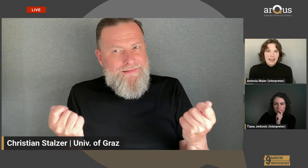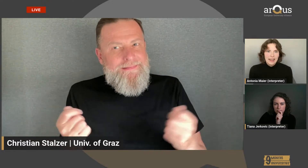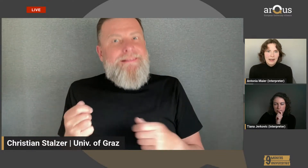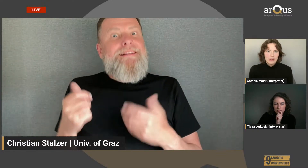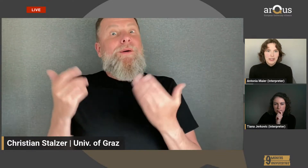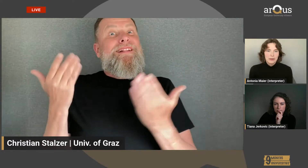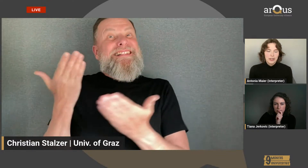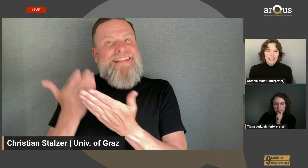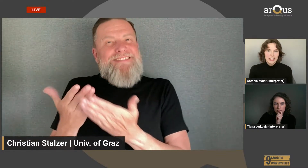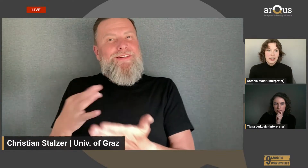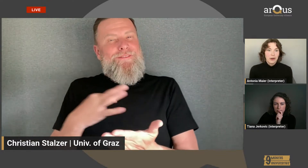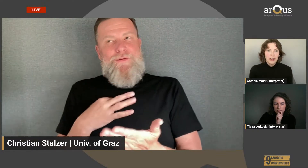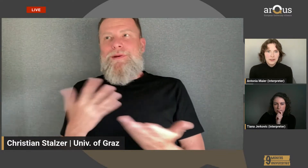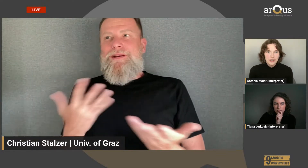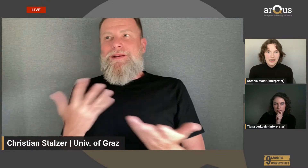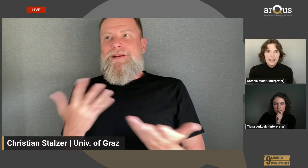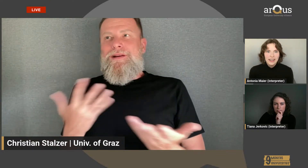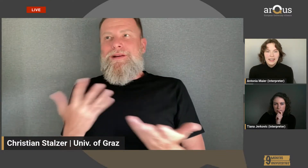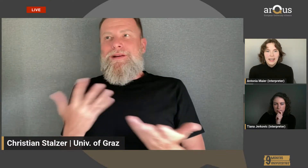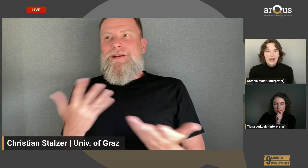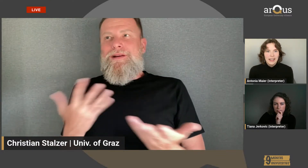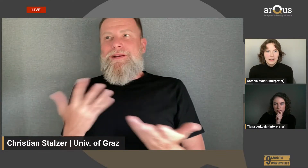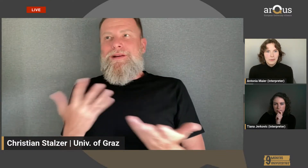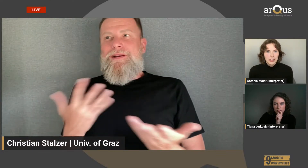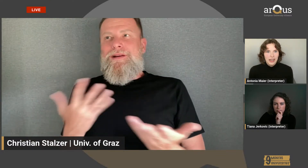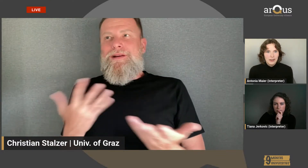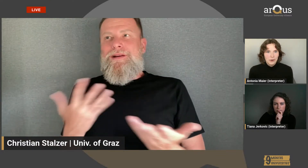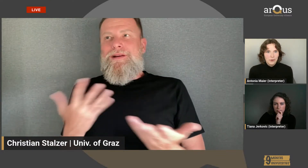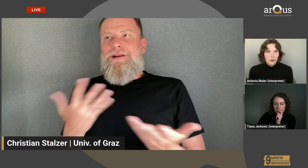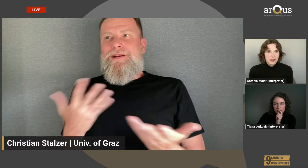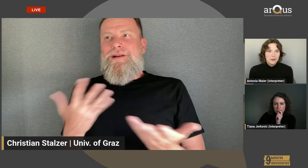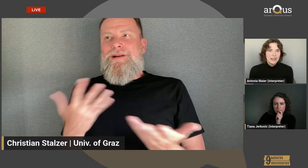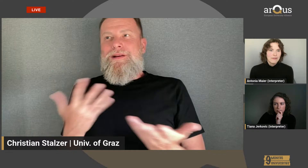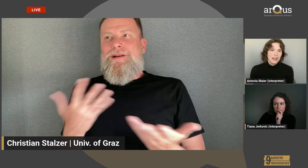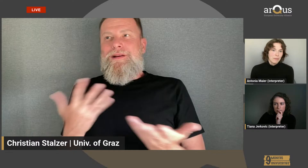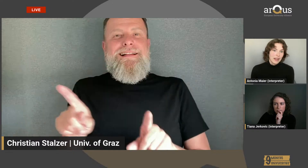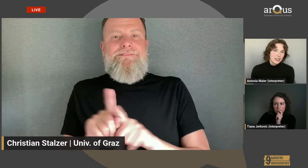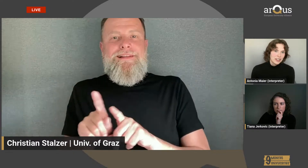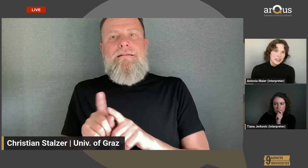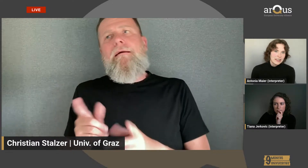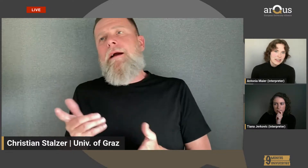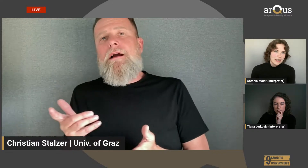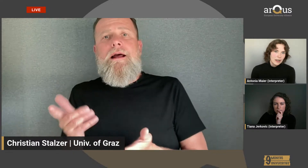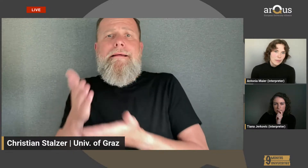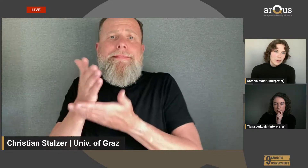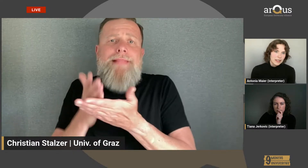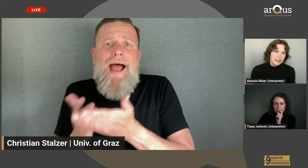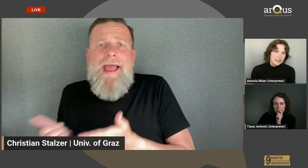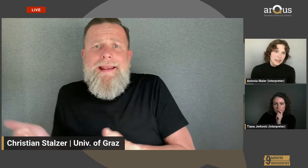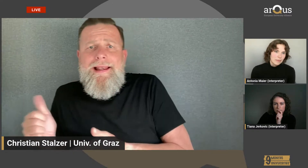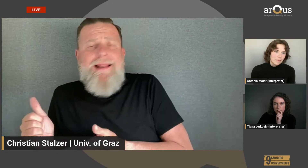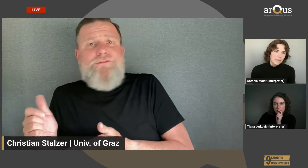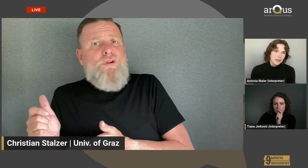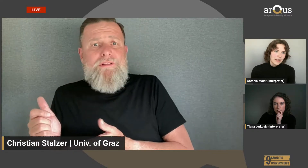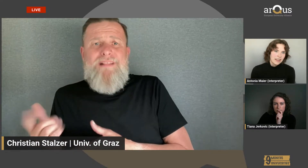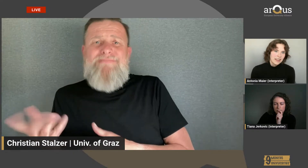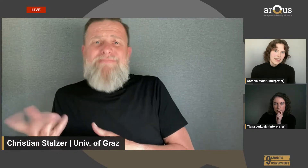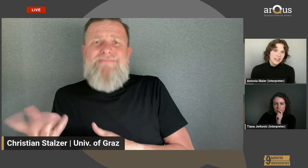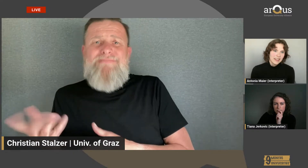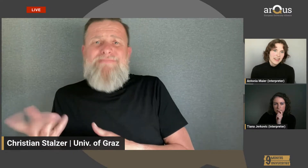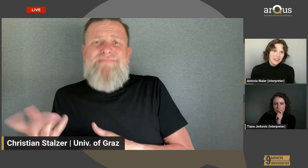study sign language interpretation in Austria, which I don't want to leave unmentioned, but